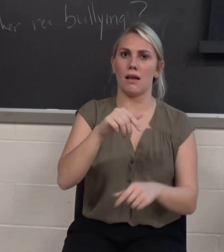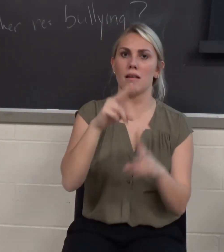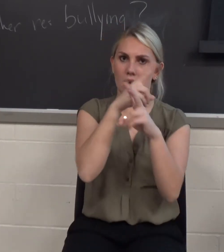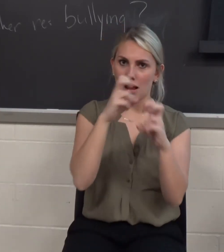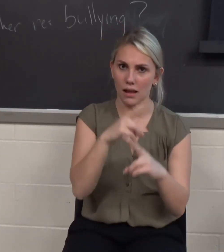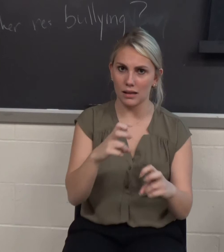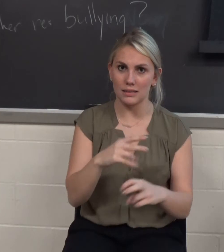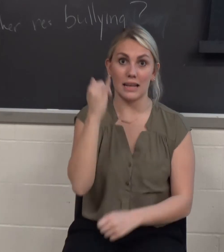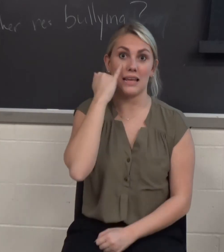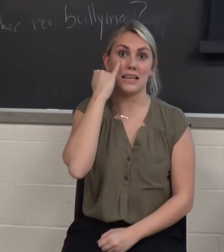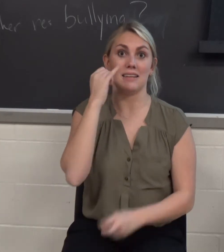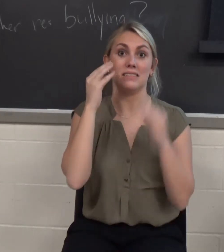Pennsylvania.